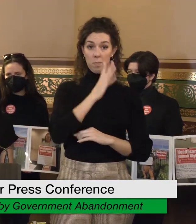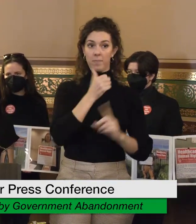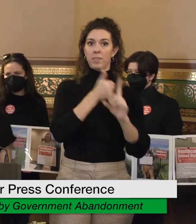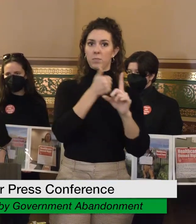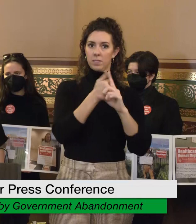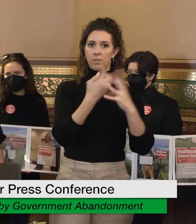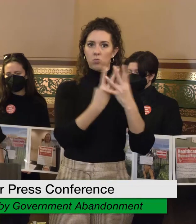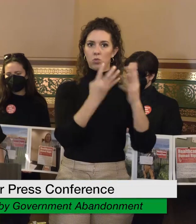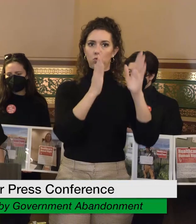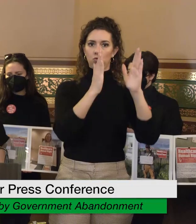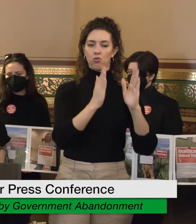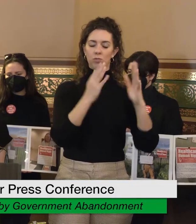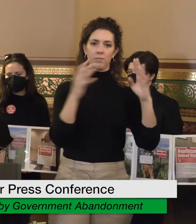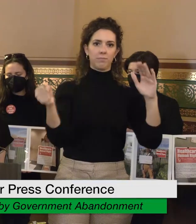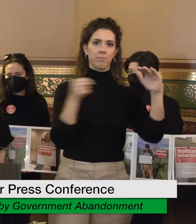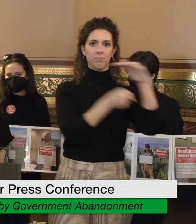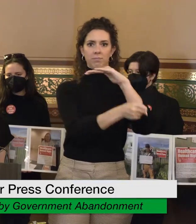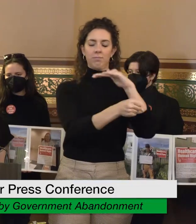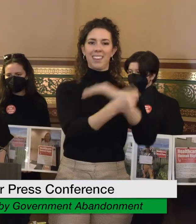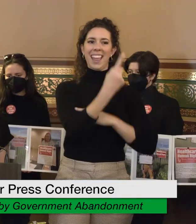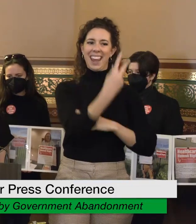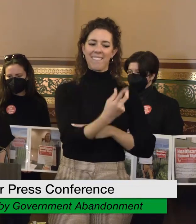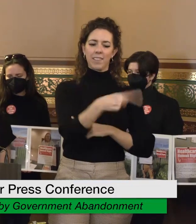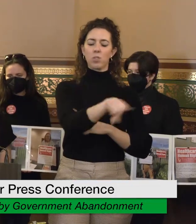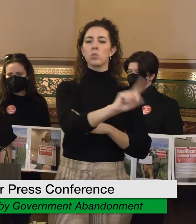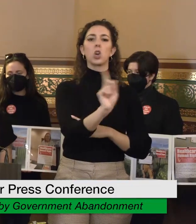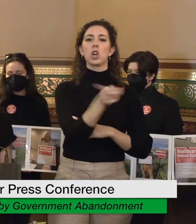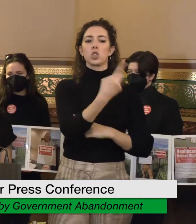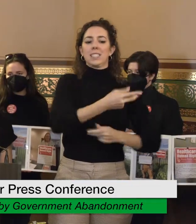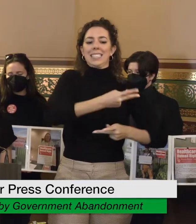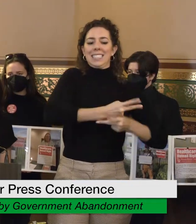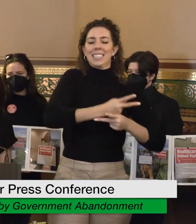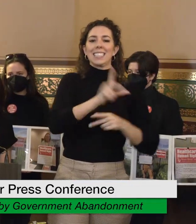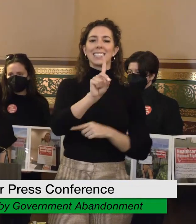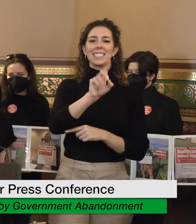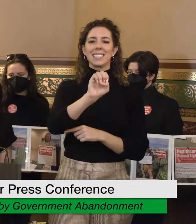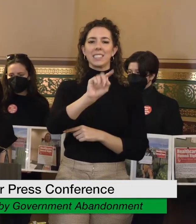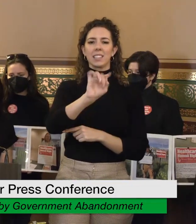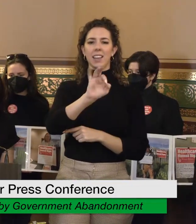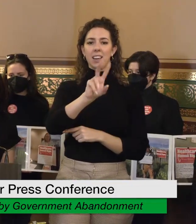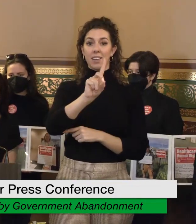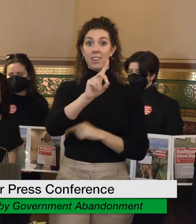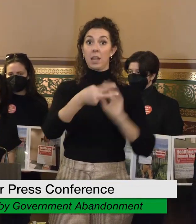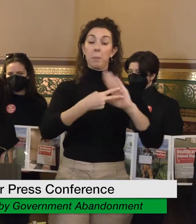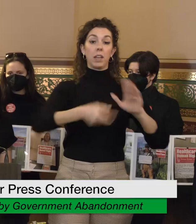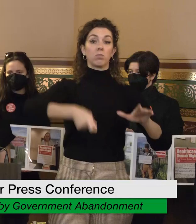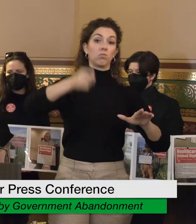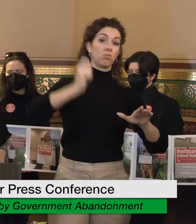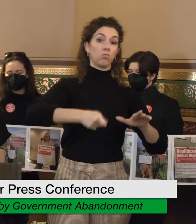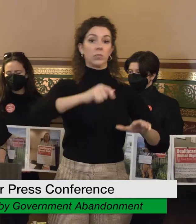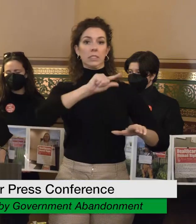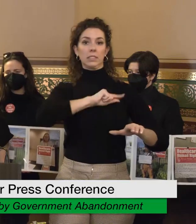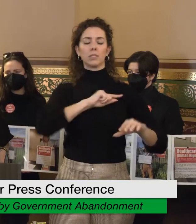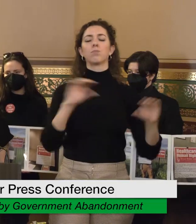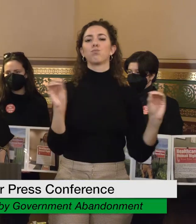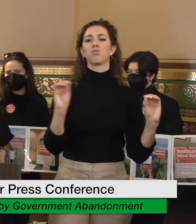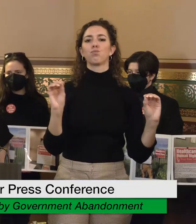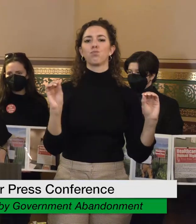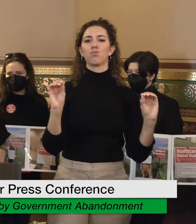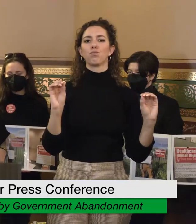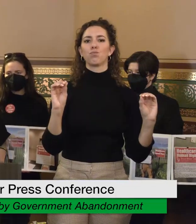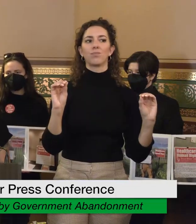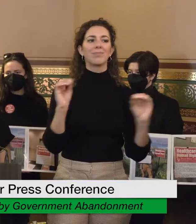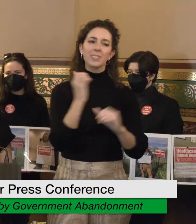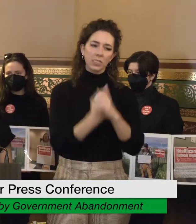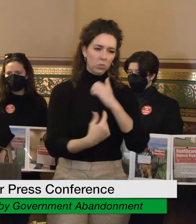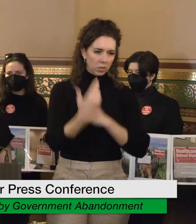incarcerated, and half of them are just being detained, meaning they have not been convicted of anything. Everyone knows